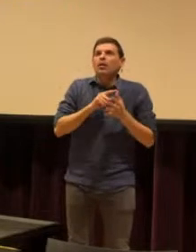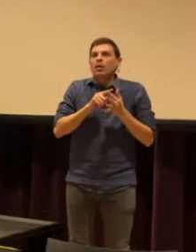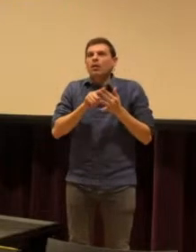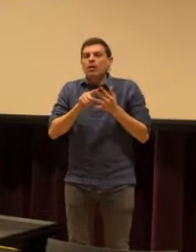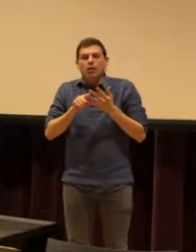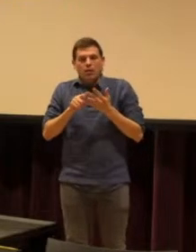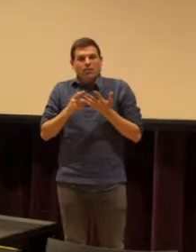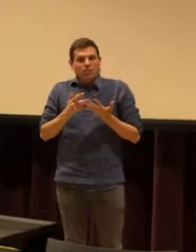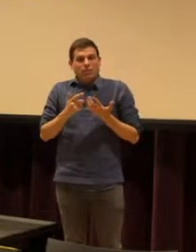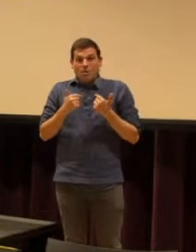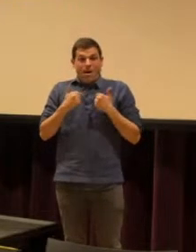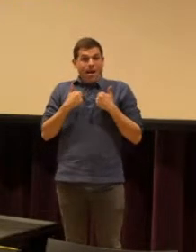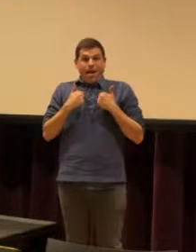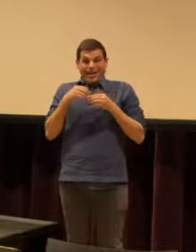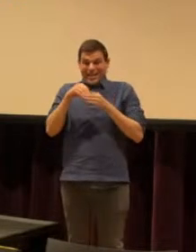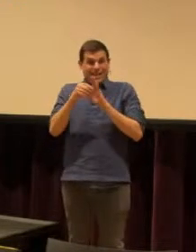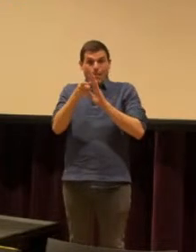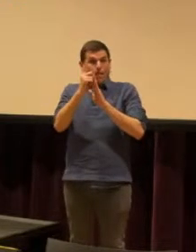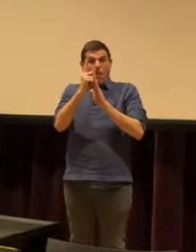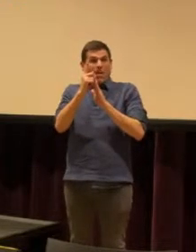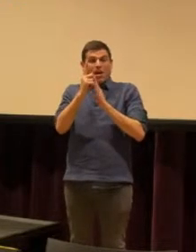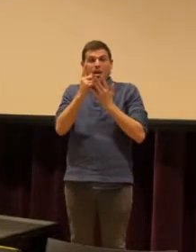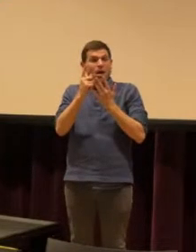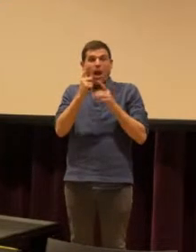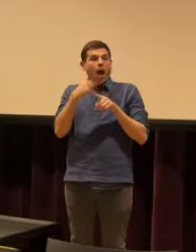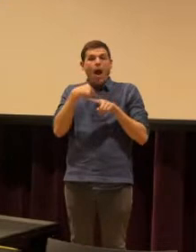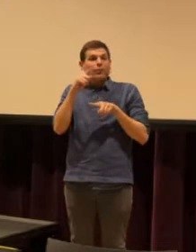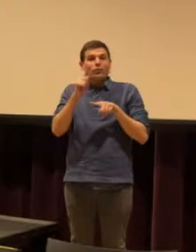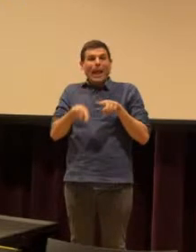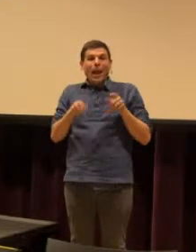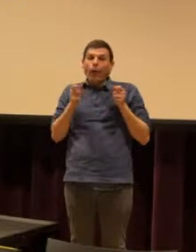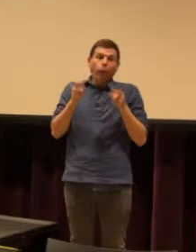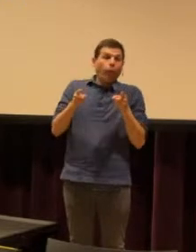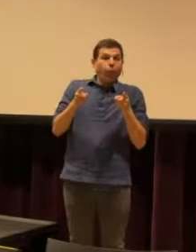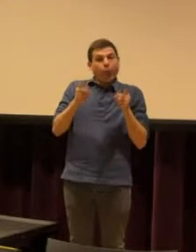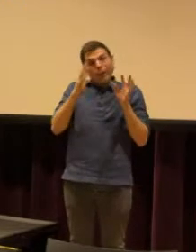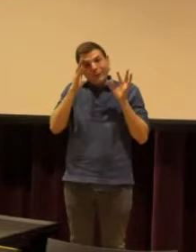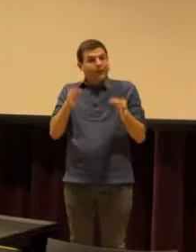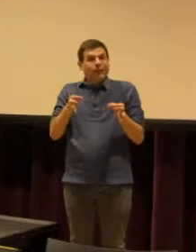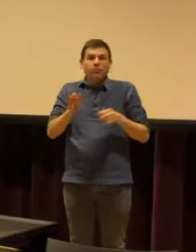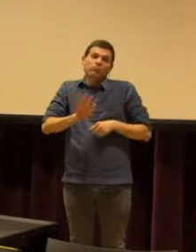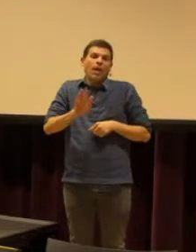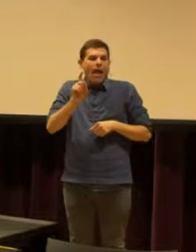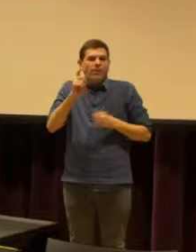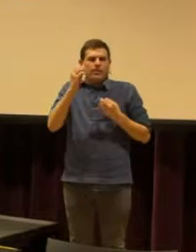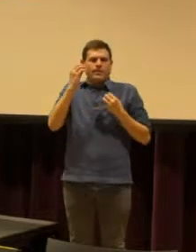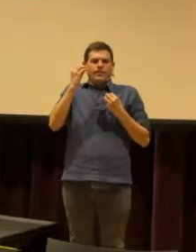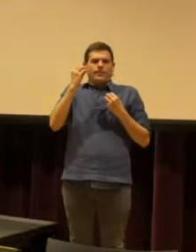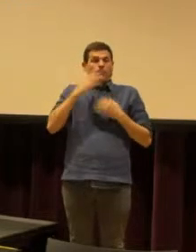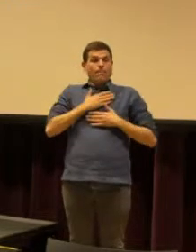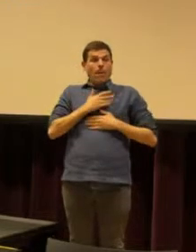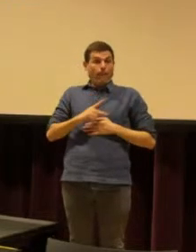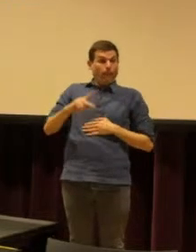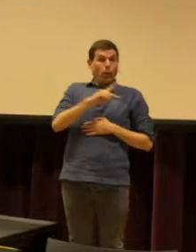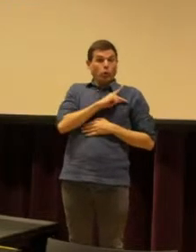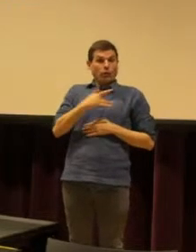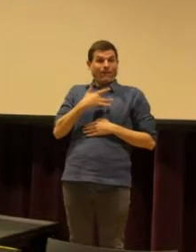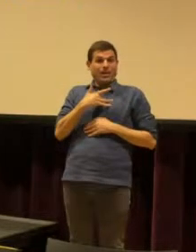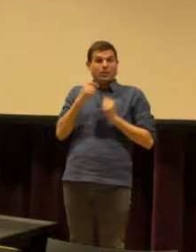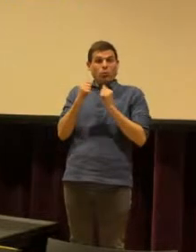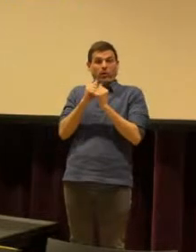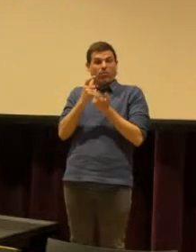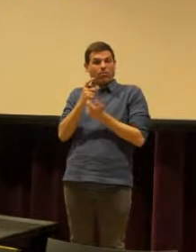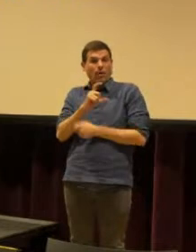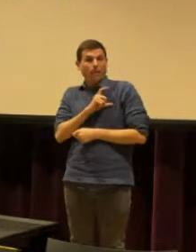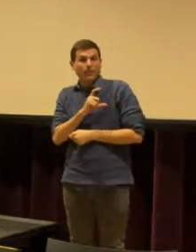choices to make when I'm in the moment of these things, because I can't even, my personal feelings about cops, my personal feelings about this and